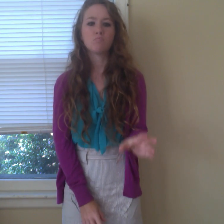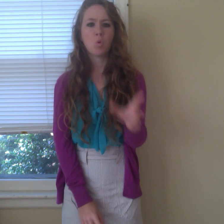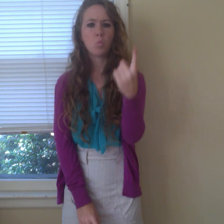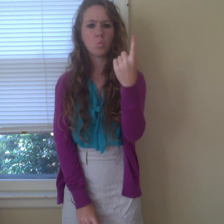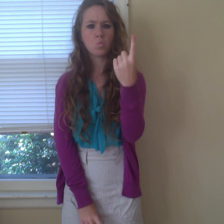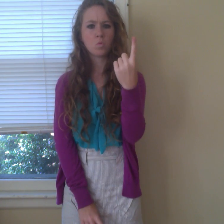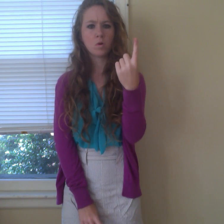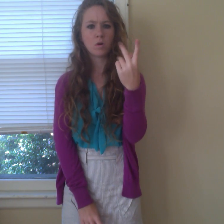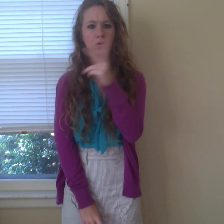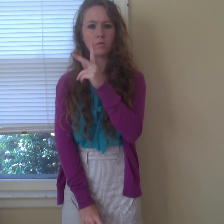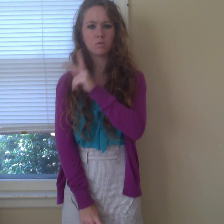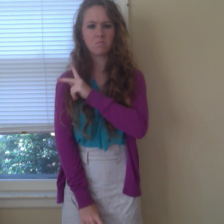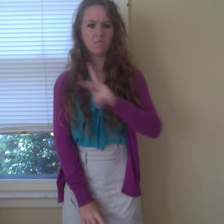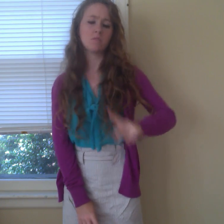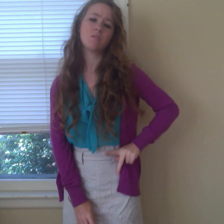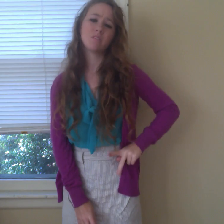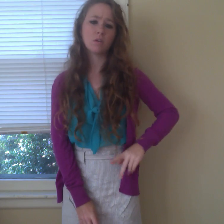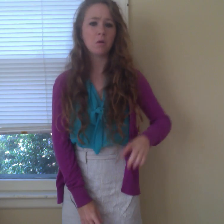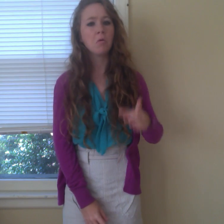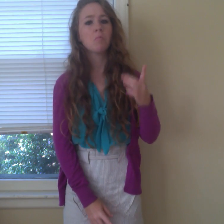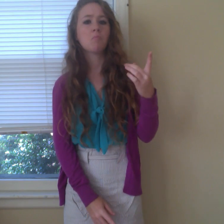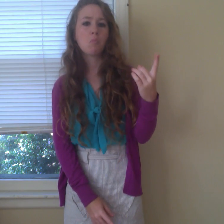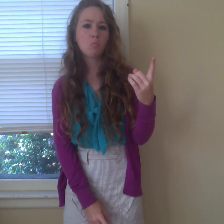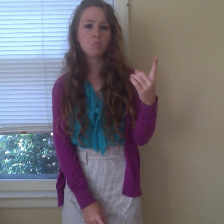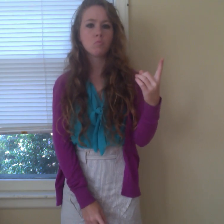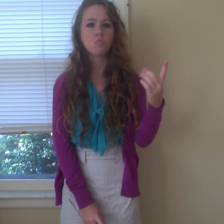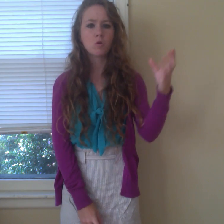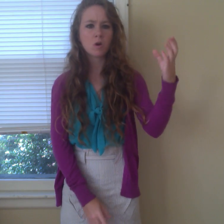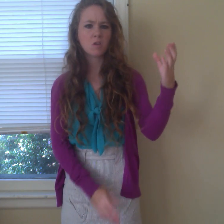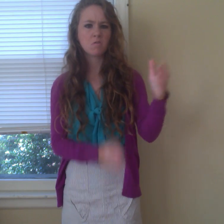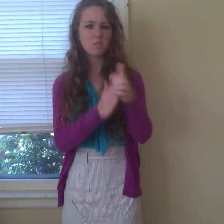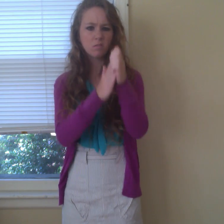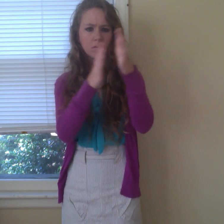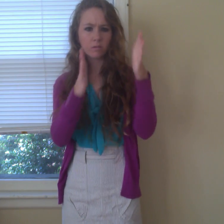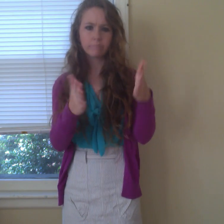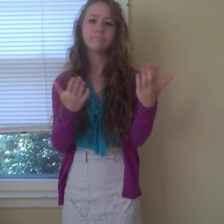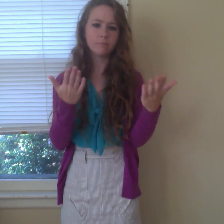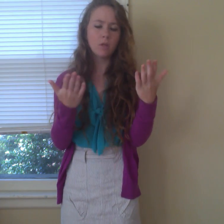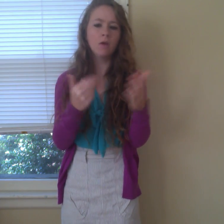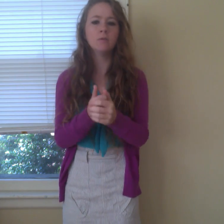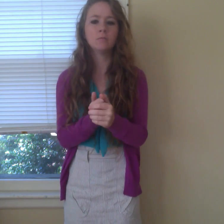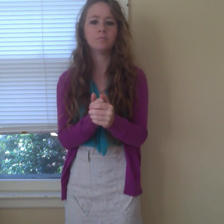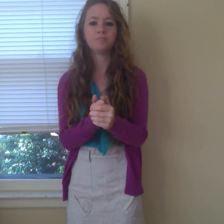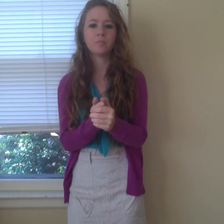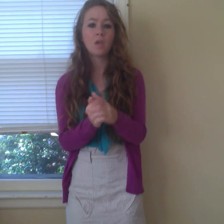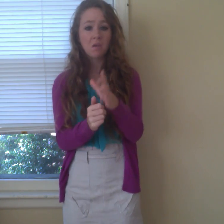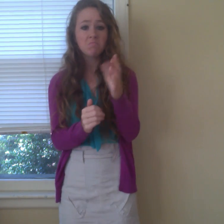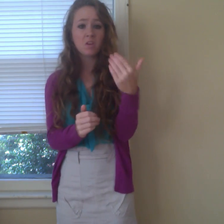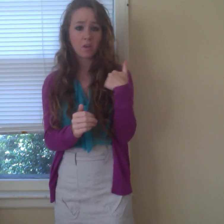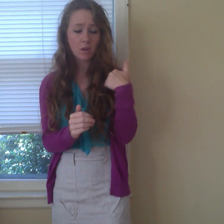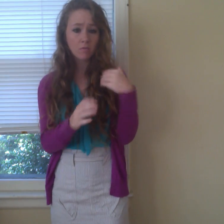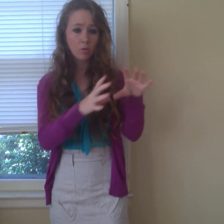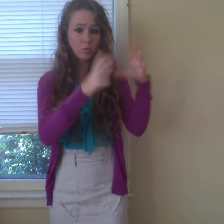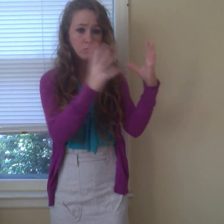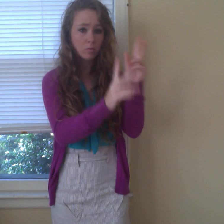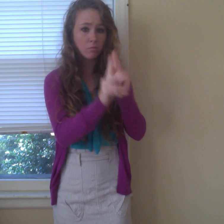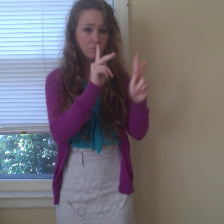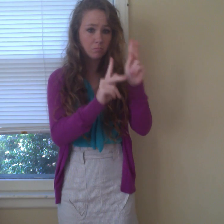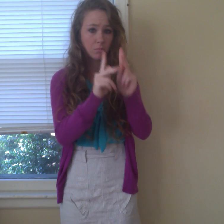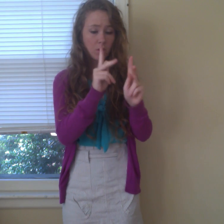of nobles or earls, and every dictator has his bureaucrats or commissars, the men behind the scenes. This isn't ruled by one, even though